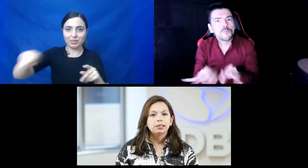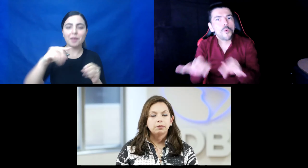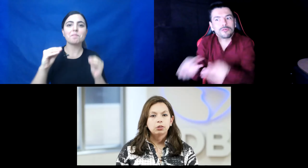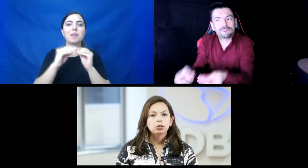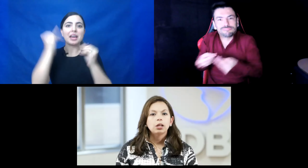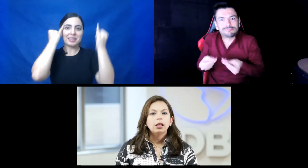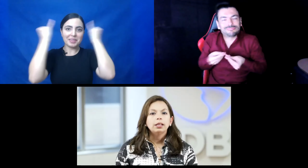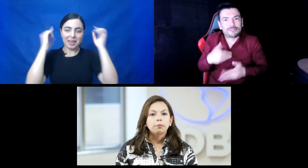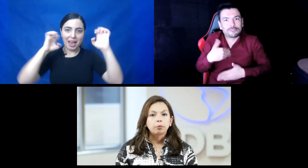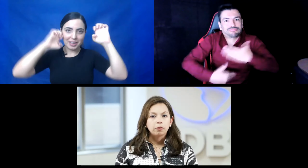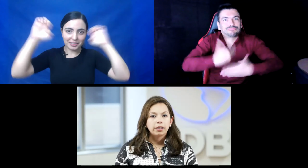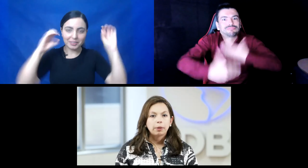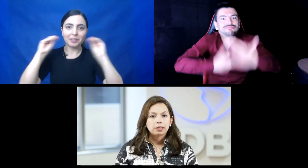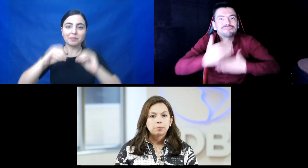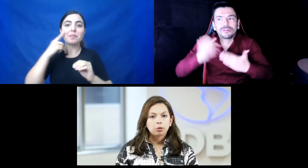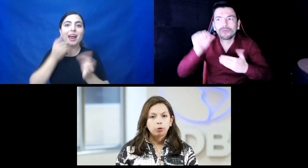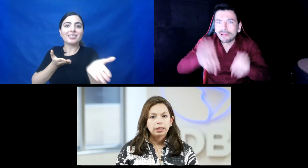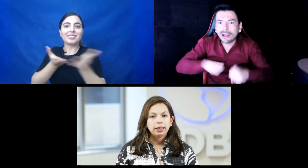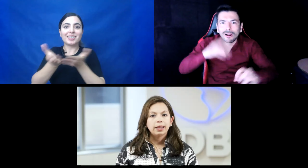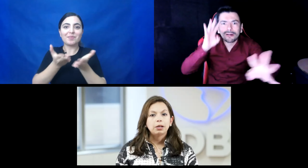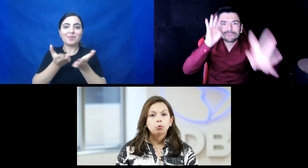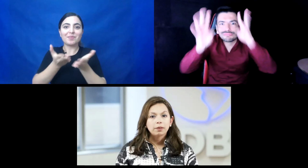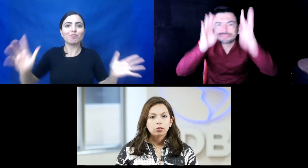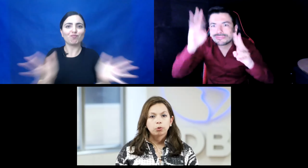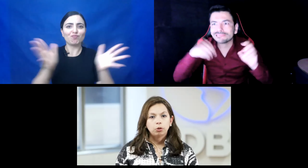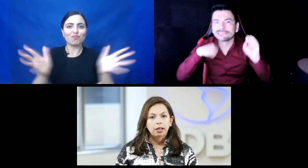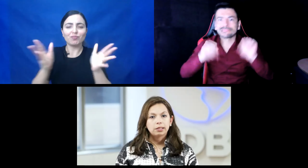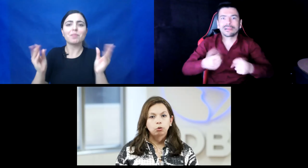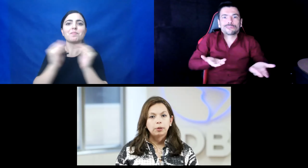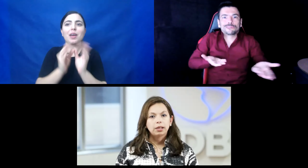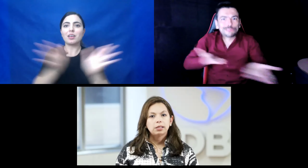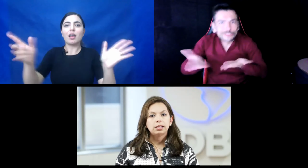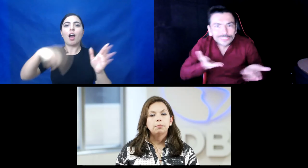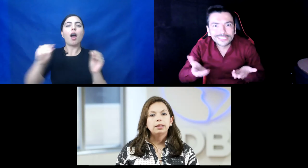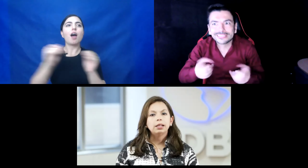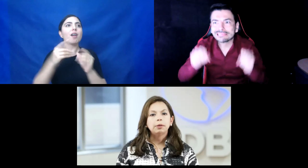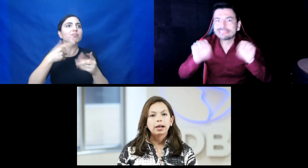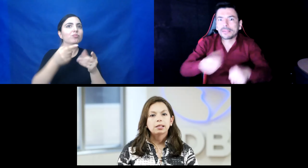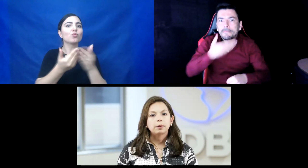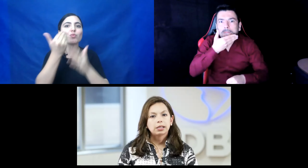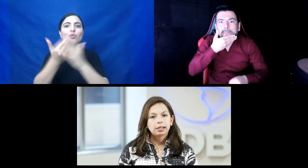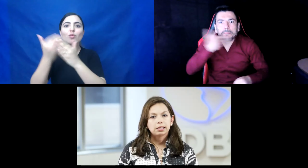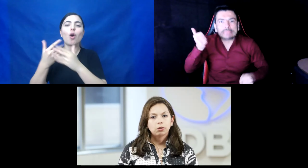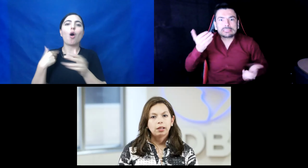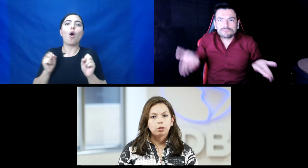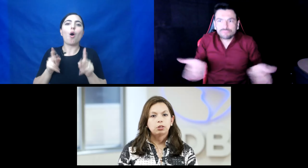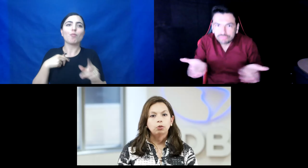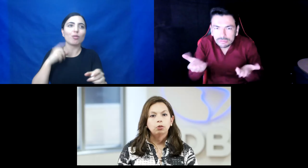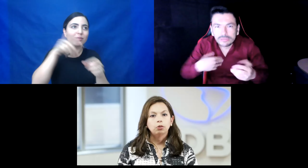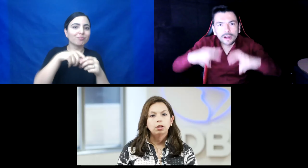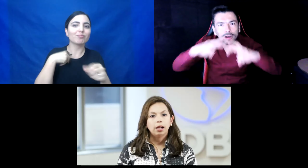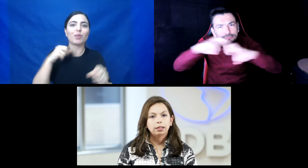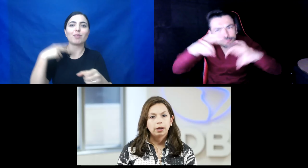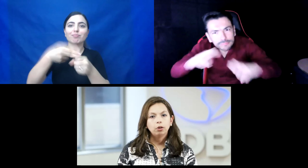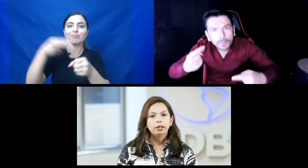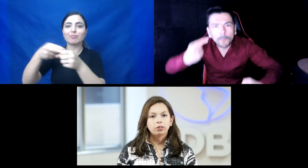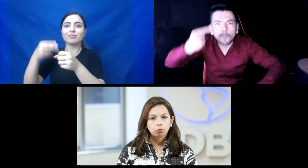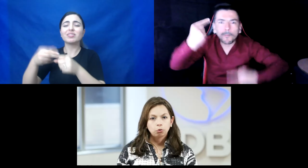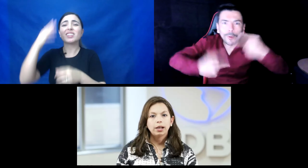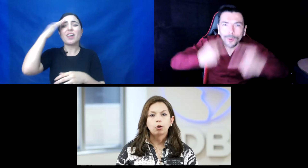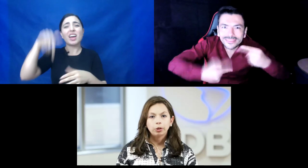need to provide new ways of providing services and opportunities to promote the political participation